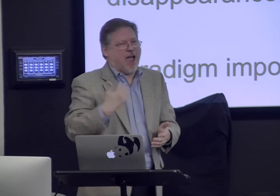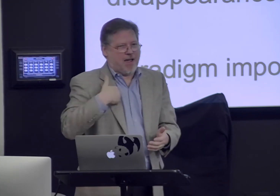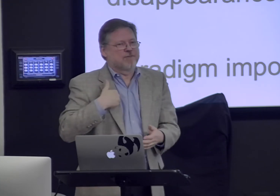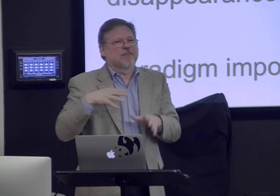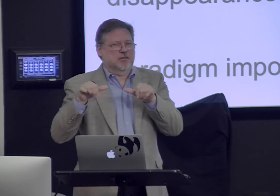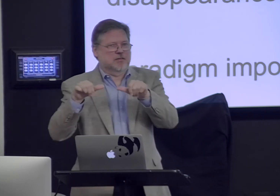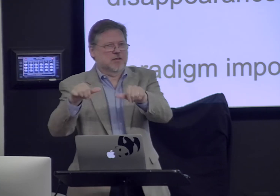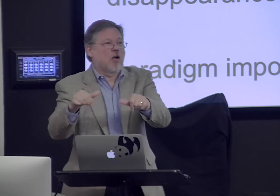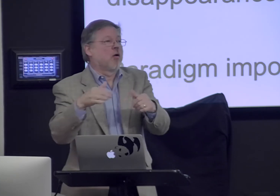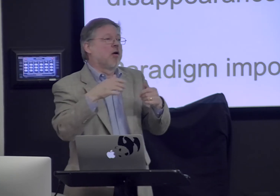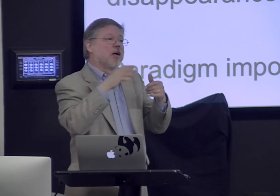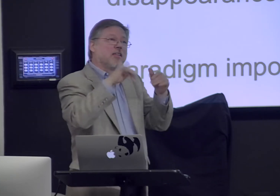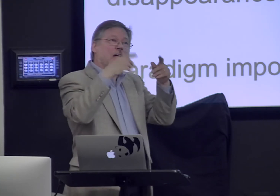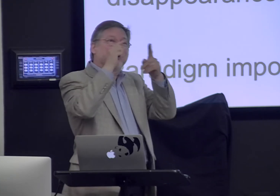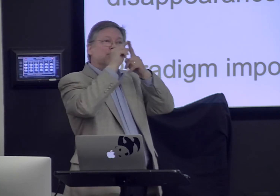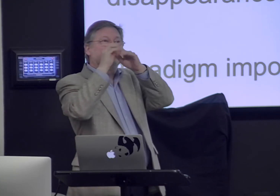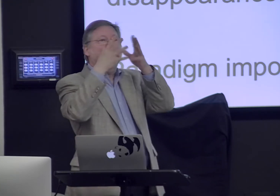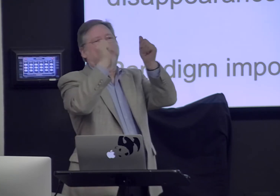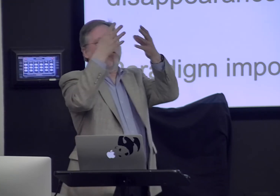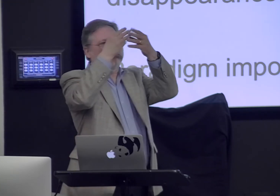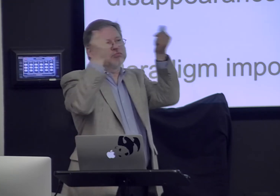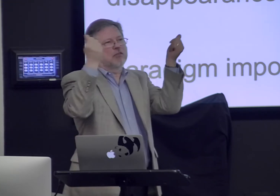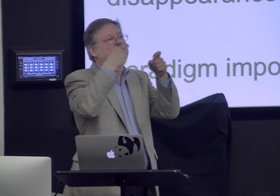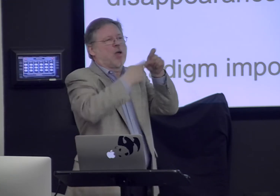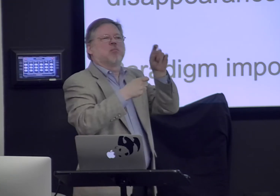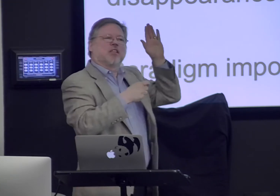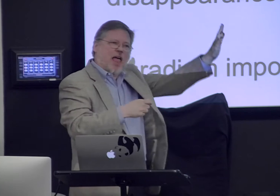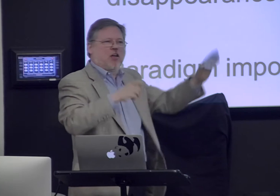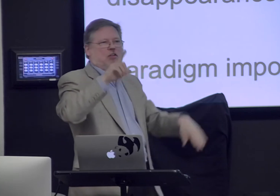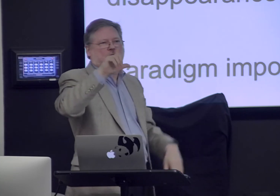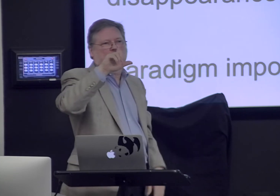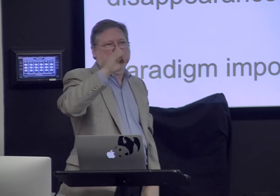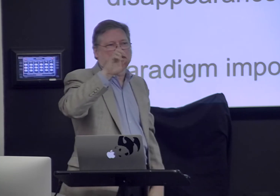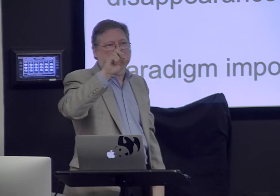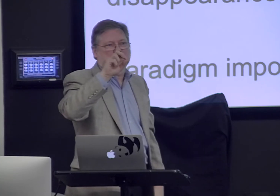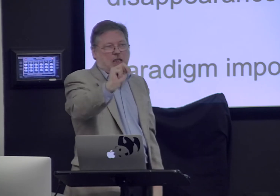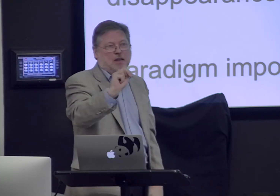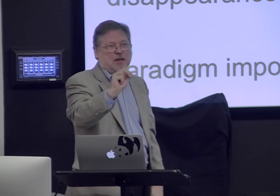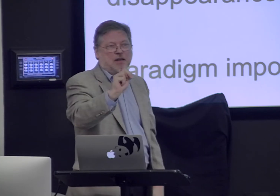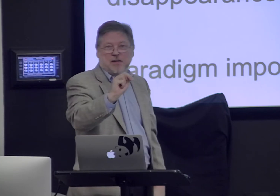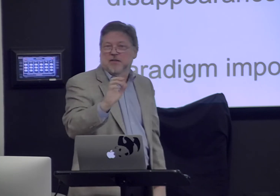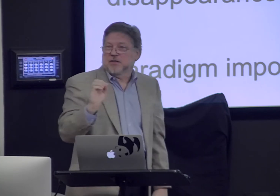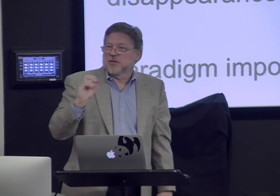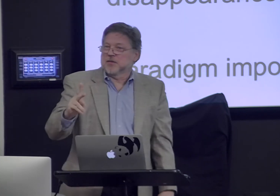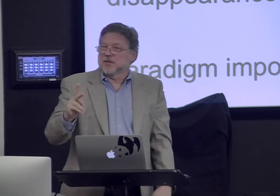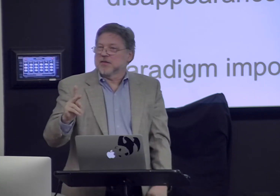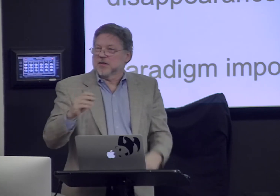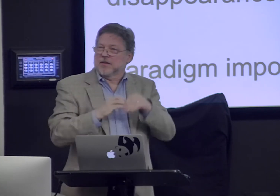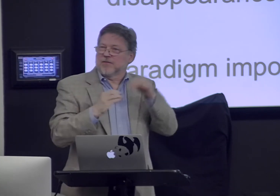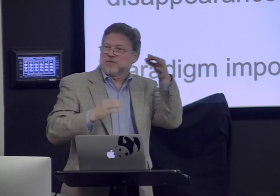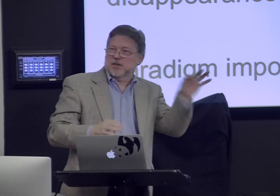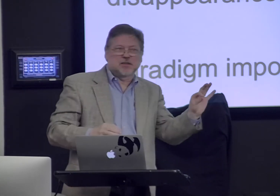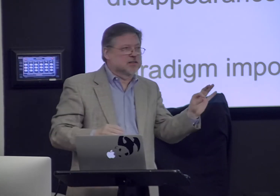is an example of what I mean by our mental lexicon. There is some permanence when a form continues to be